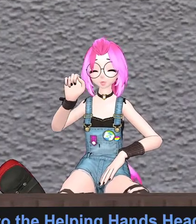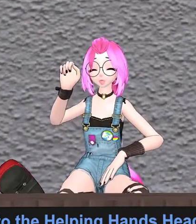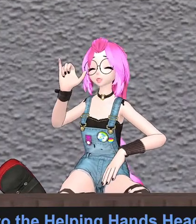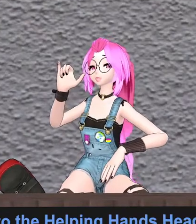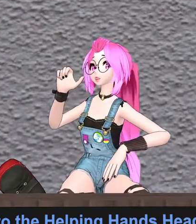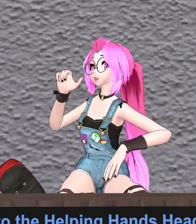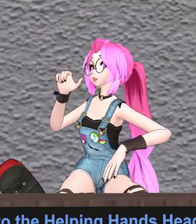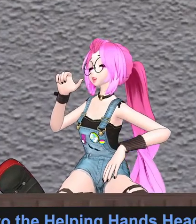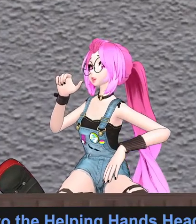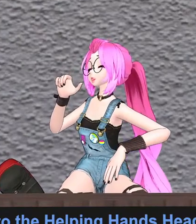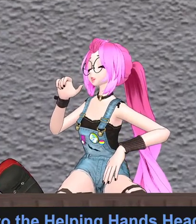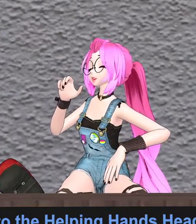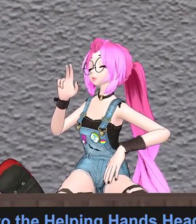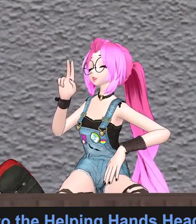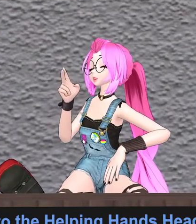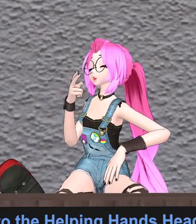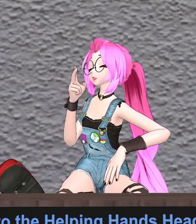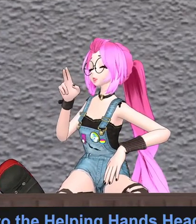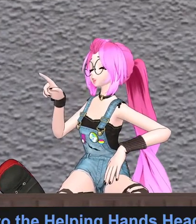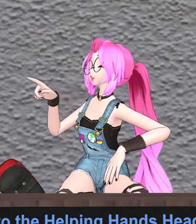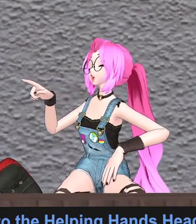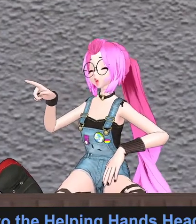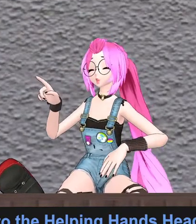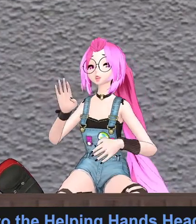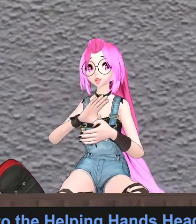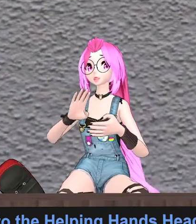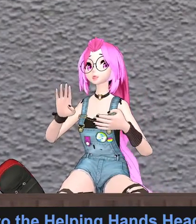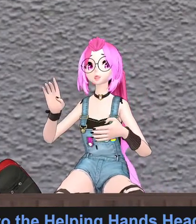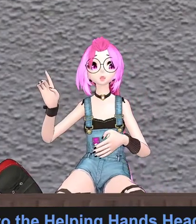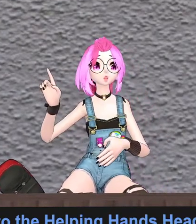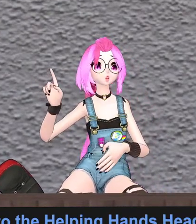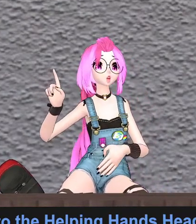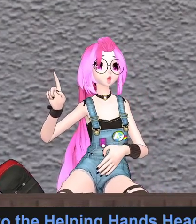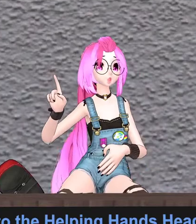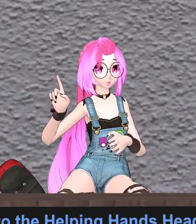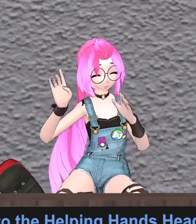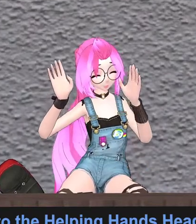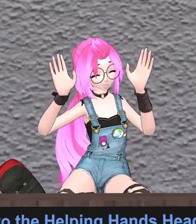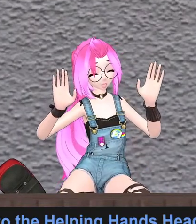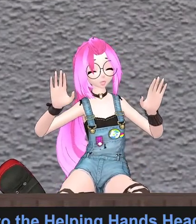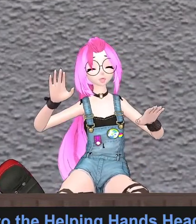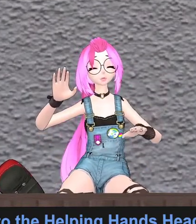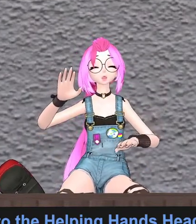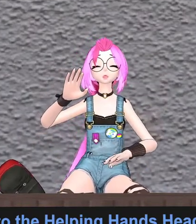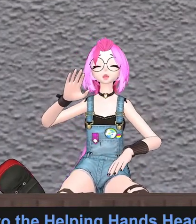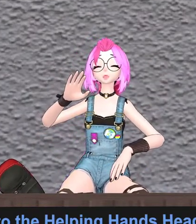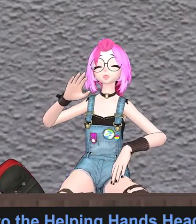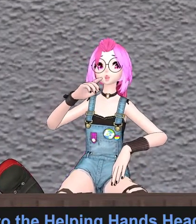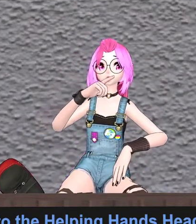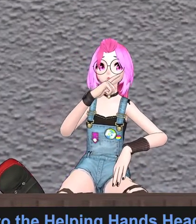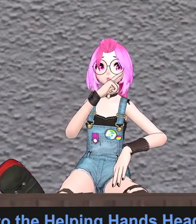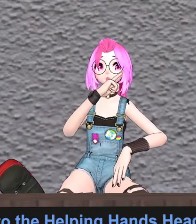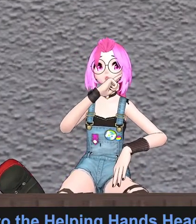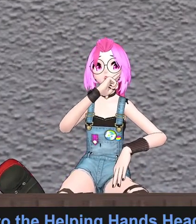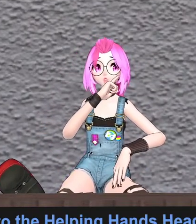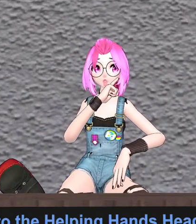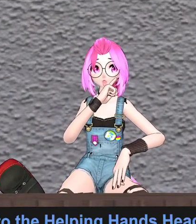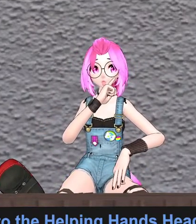from Russia here today? Any Russian? Oh, nice. Okay, we got one. Awesome. So Russian, you're gonna